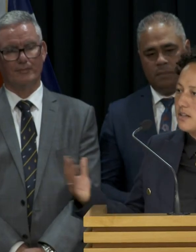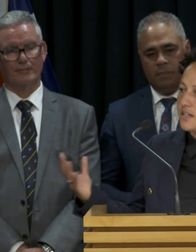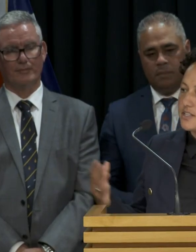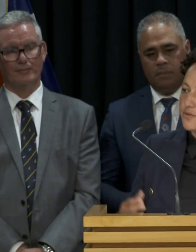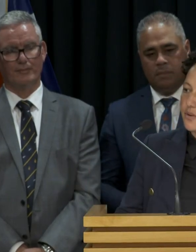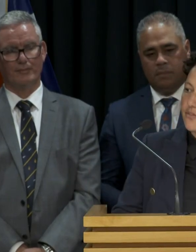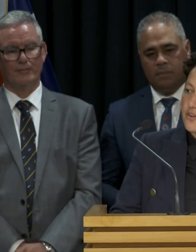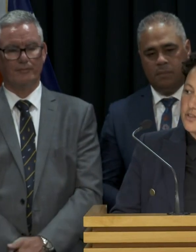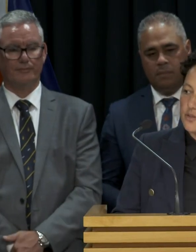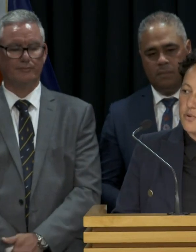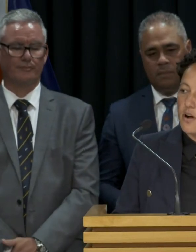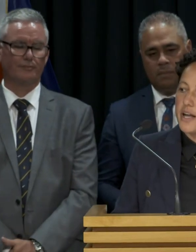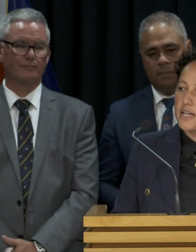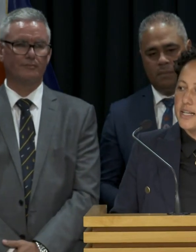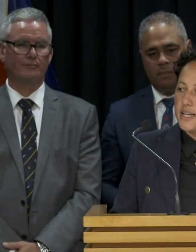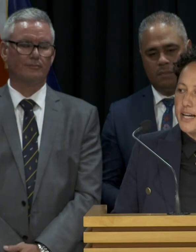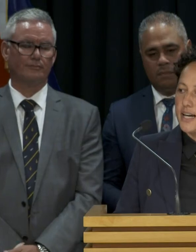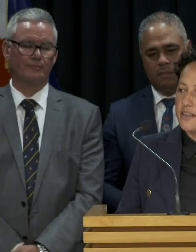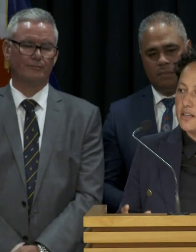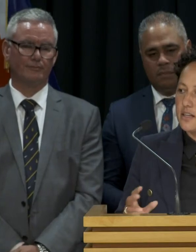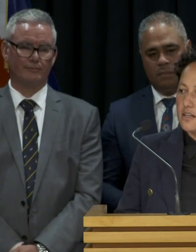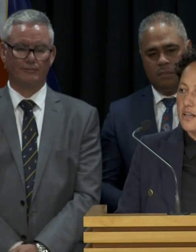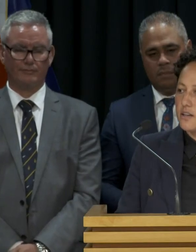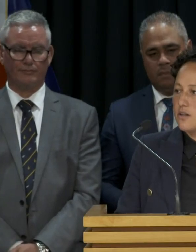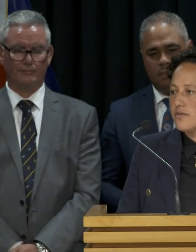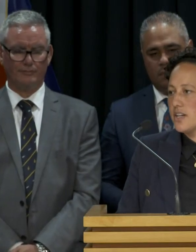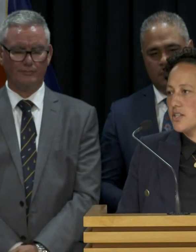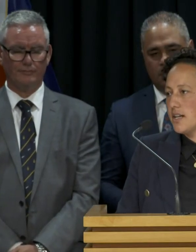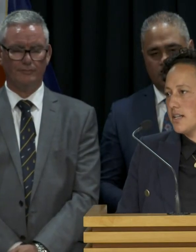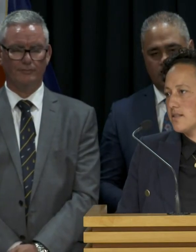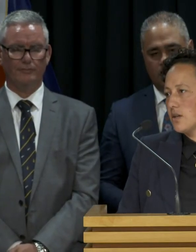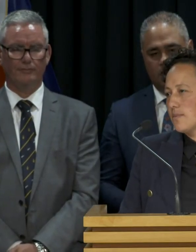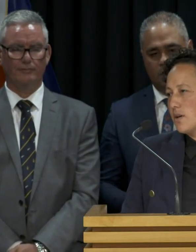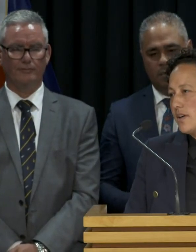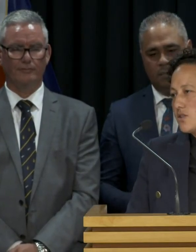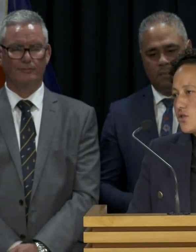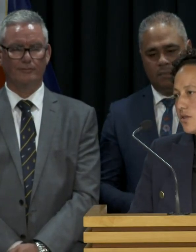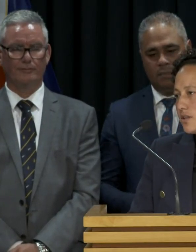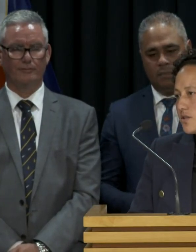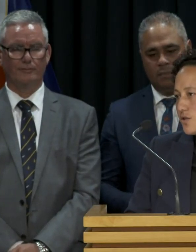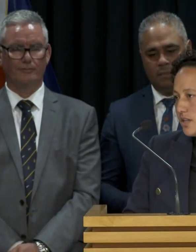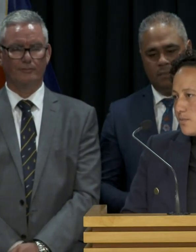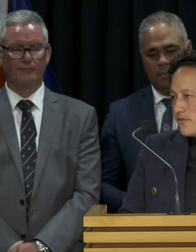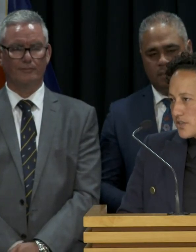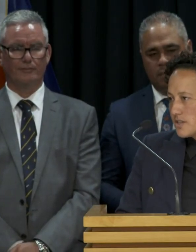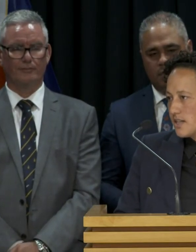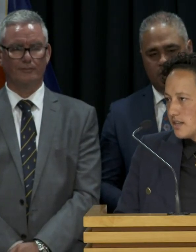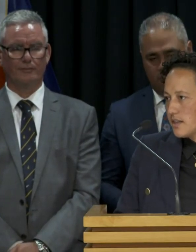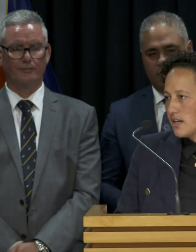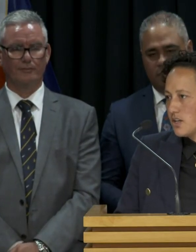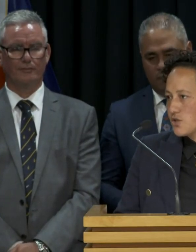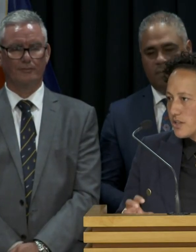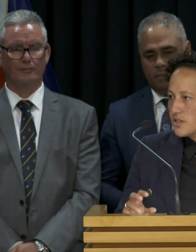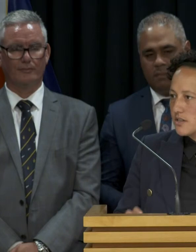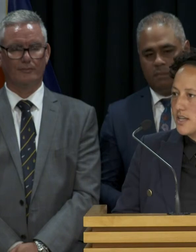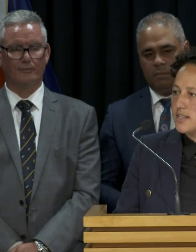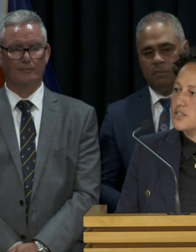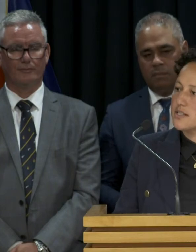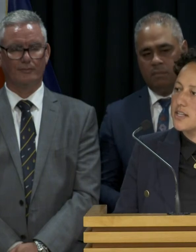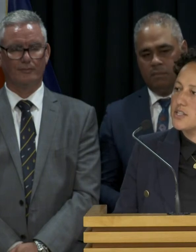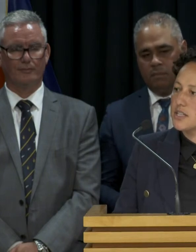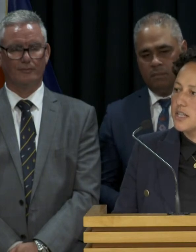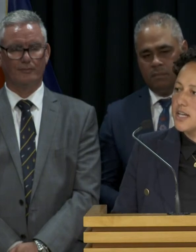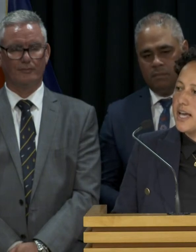generations. And like I just referred to prior, the Conservation Act has some of our strongest treaty provisions in that, entrenched into